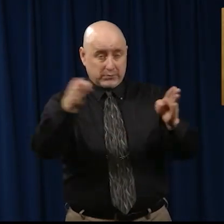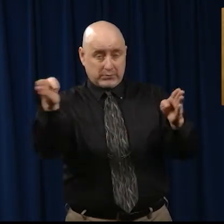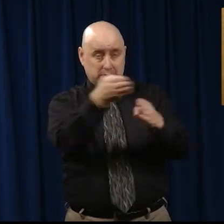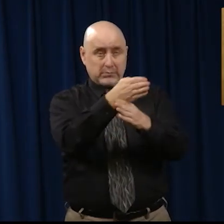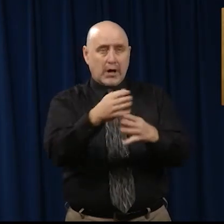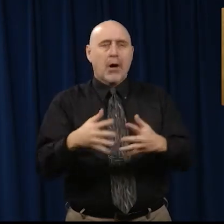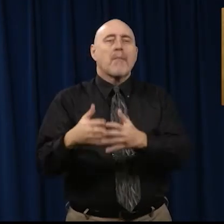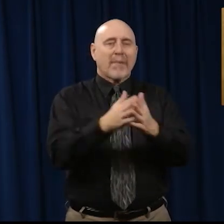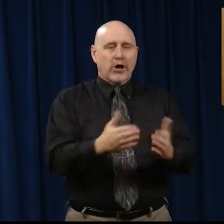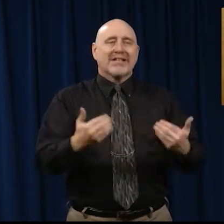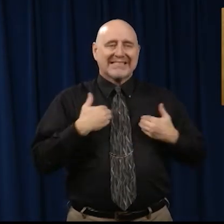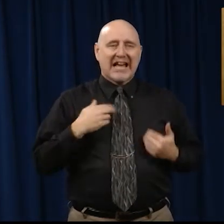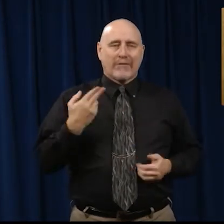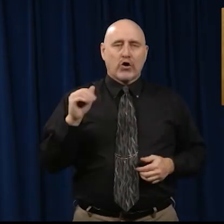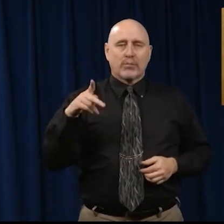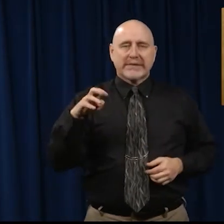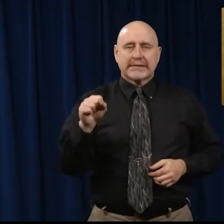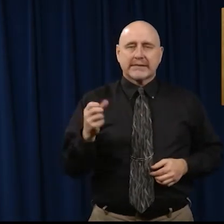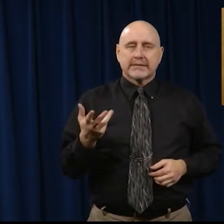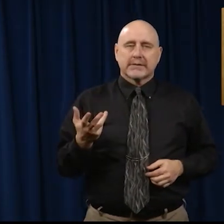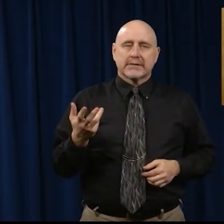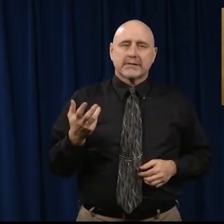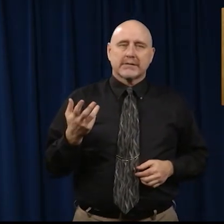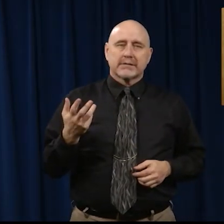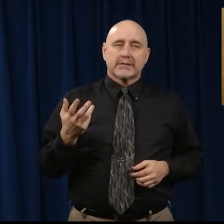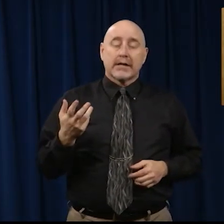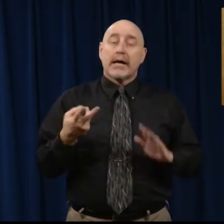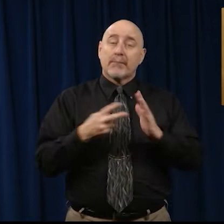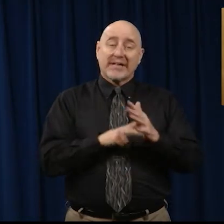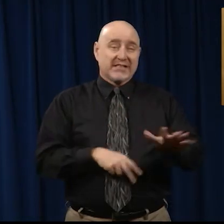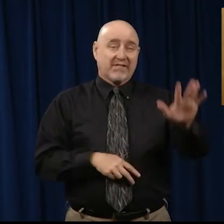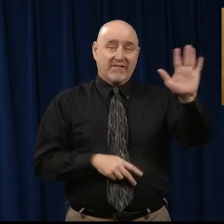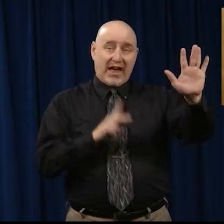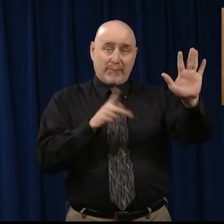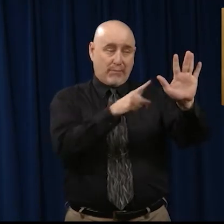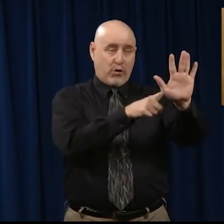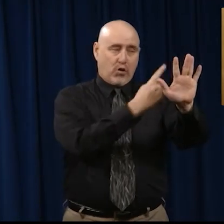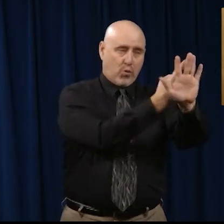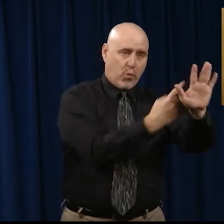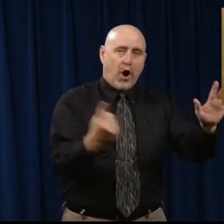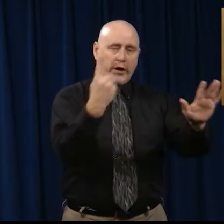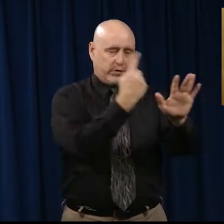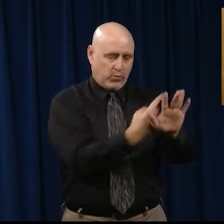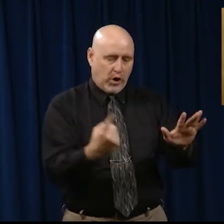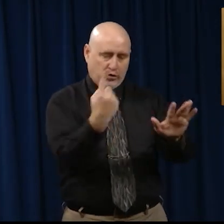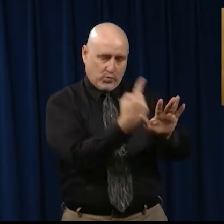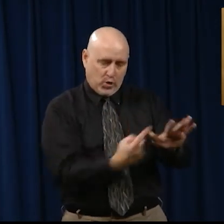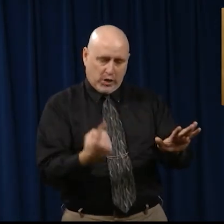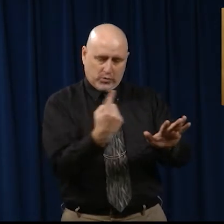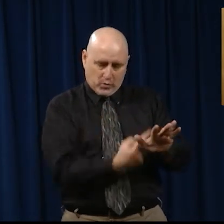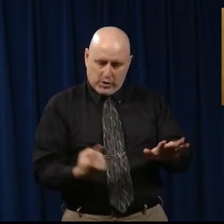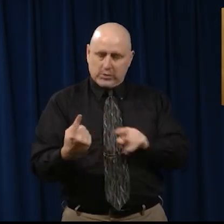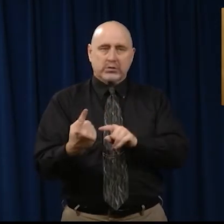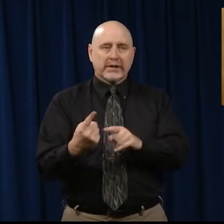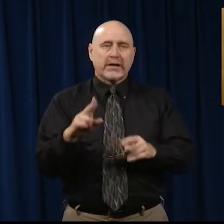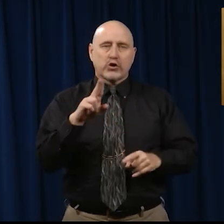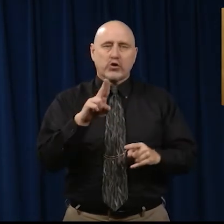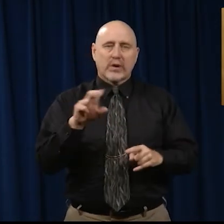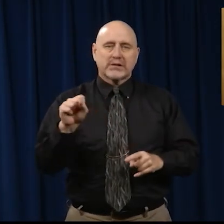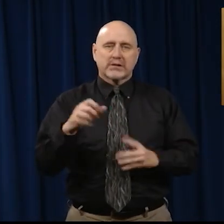million Americans have herpes. That means 1 out of every 5 people in the United